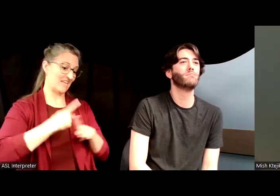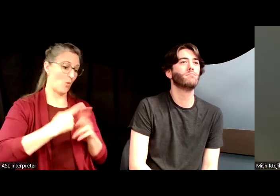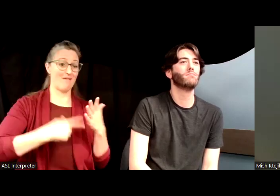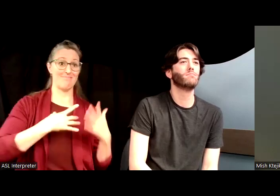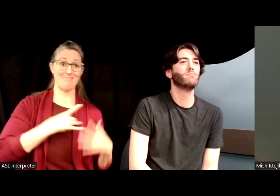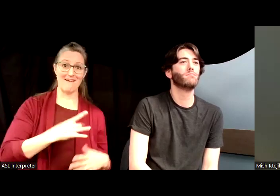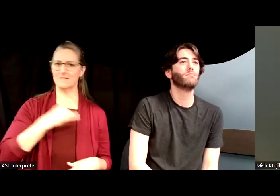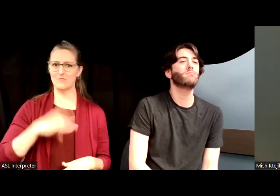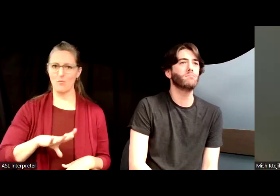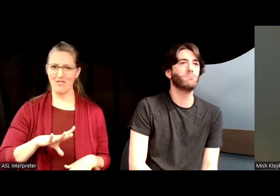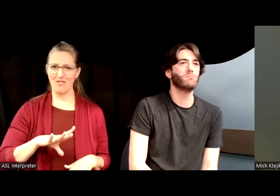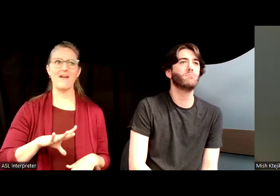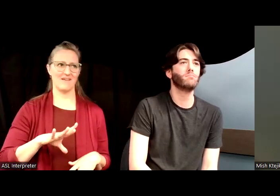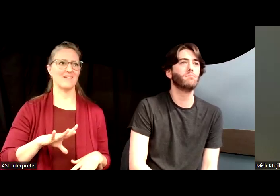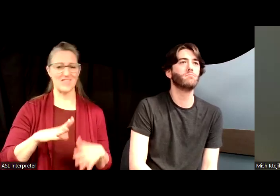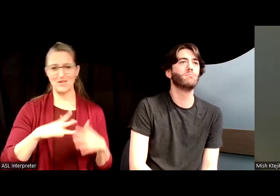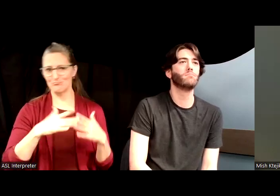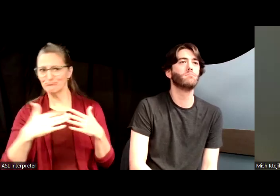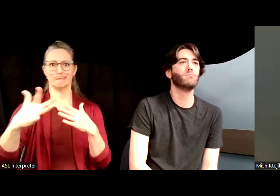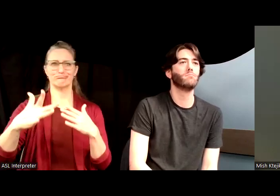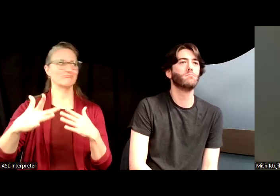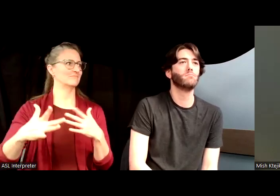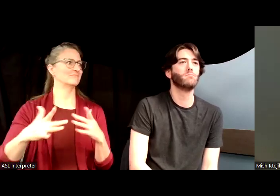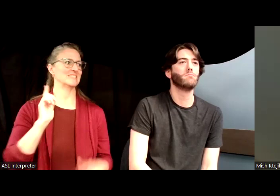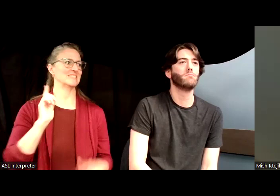don't like, and then go from there.